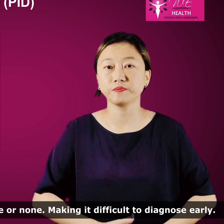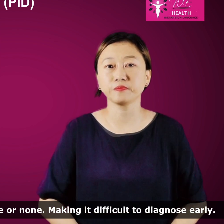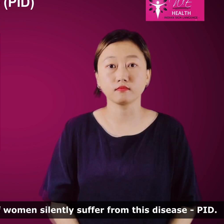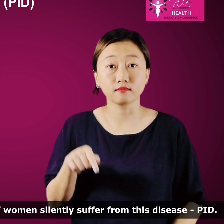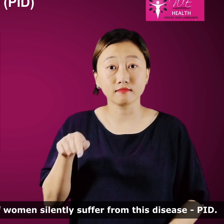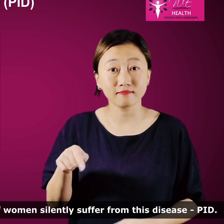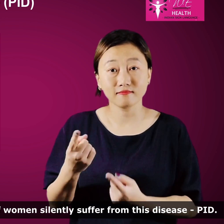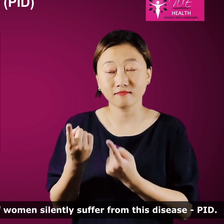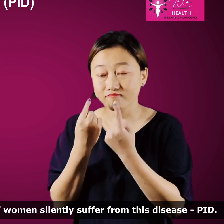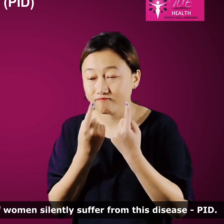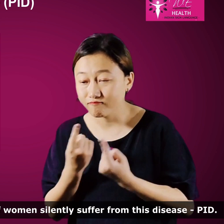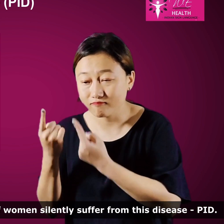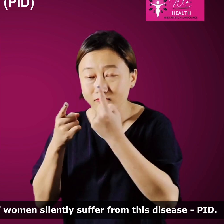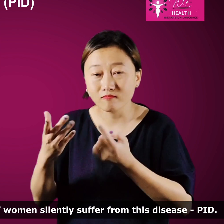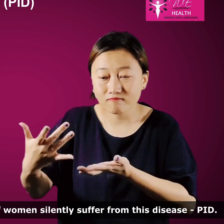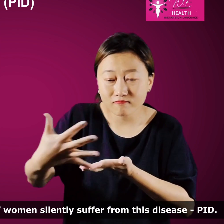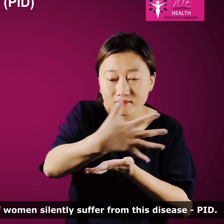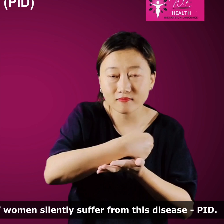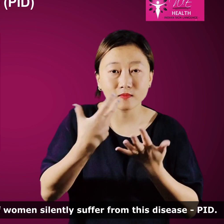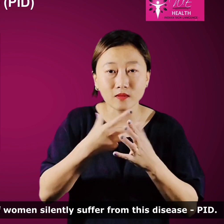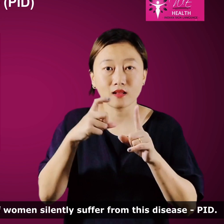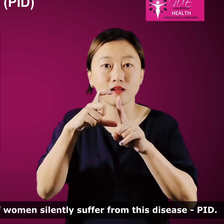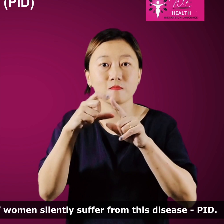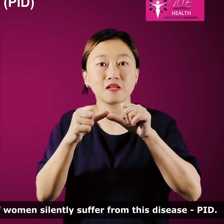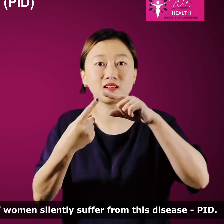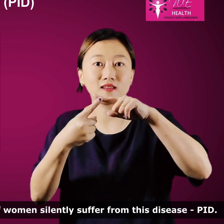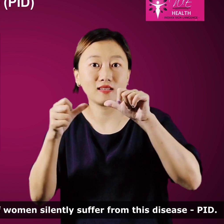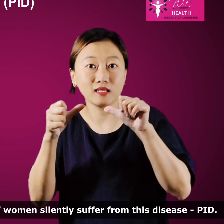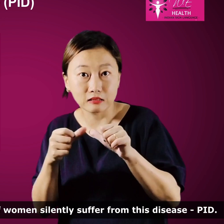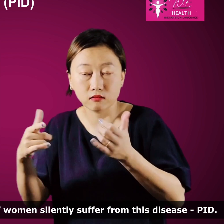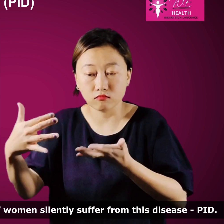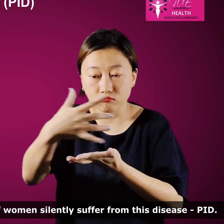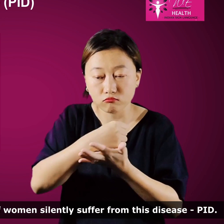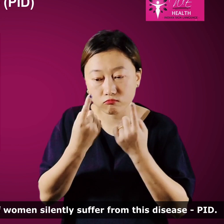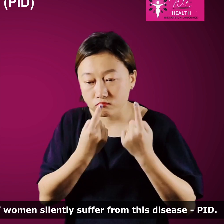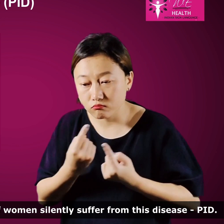Data shows that 3-10% of women silently suffer from this disease, PID.